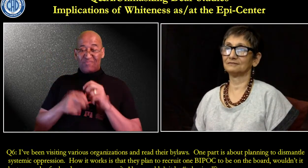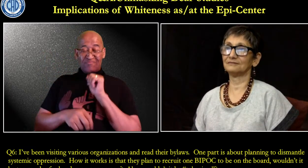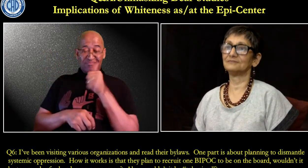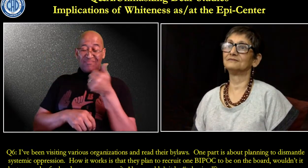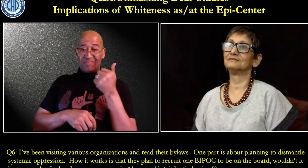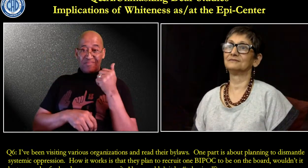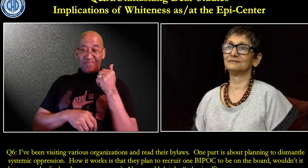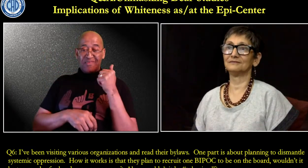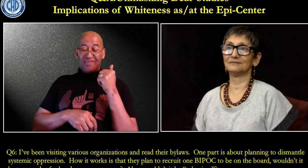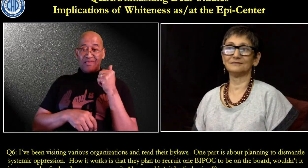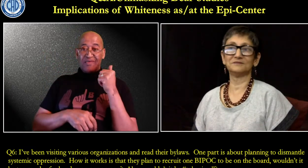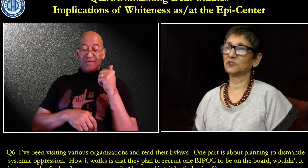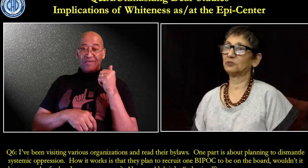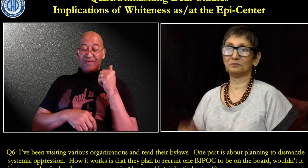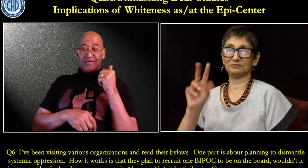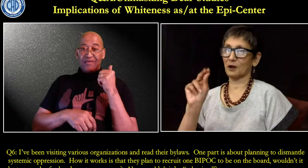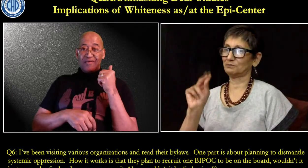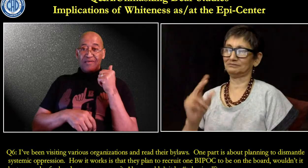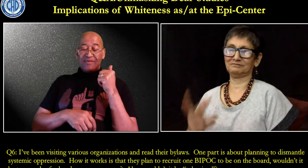liberalism,